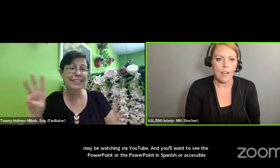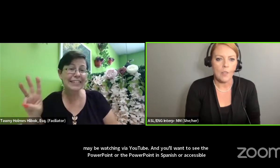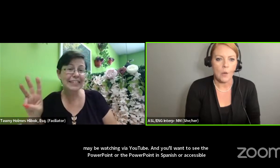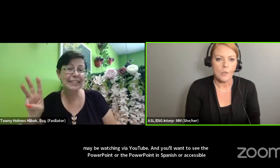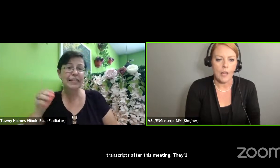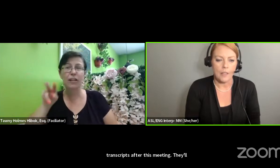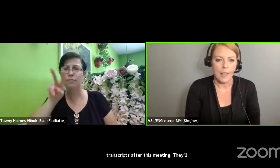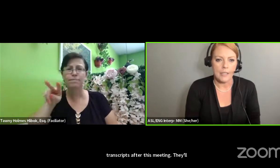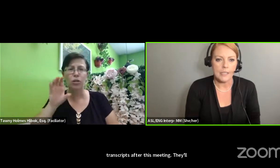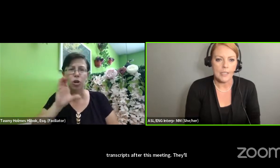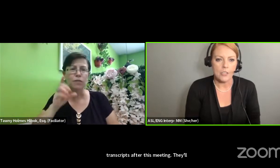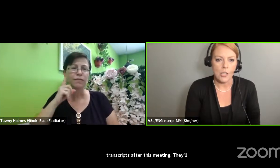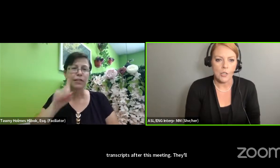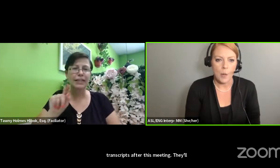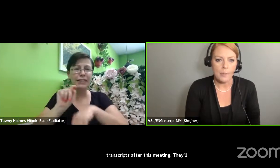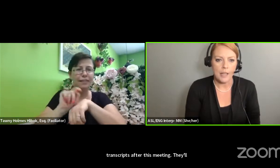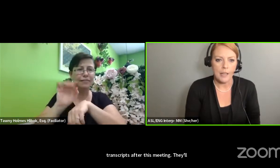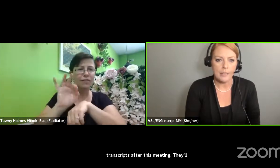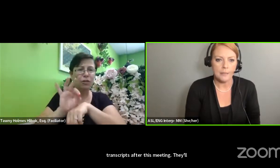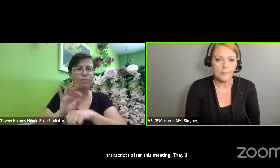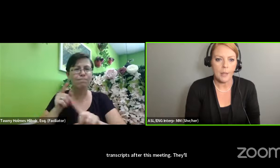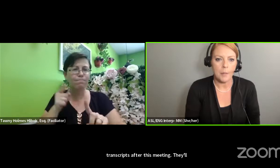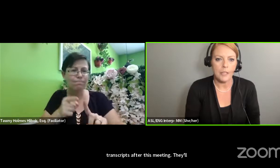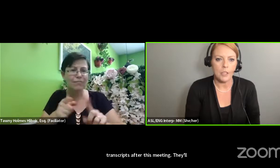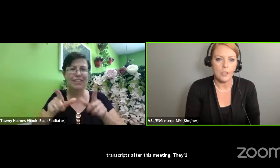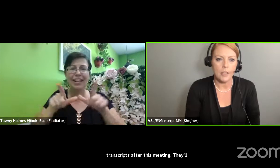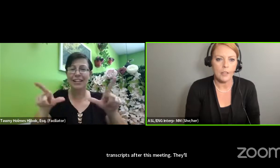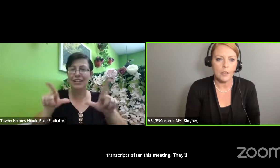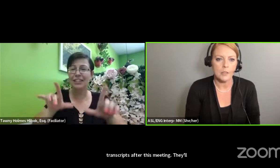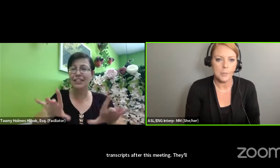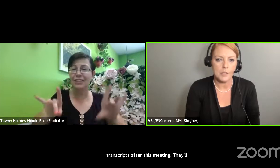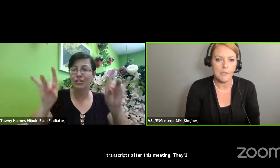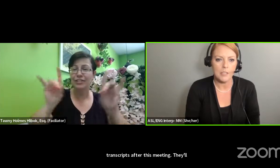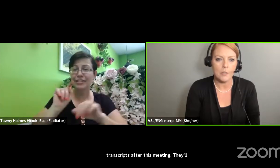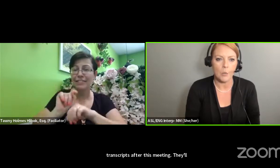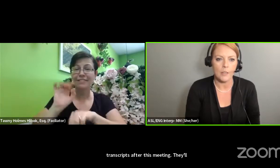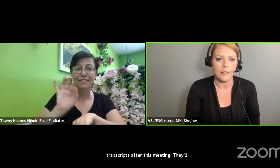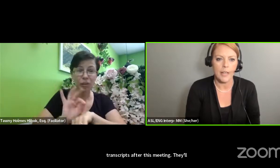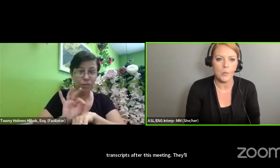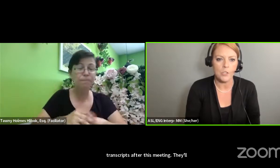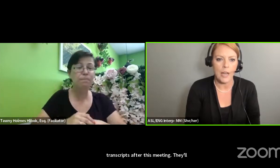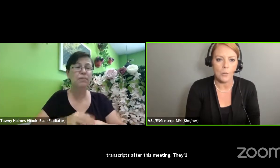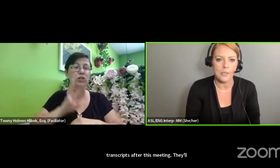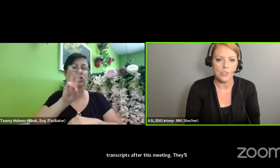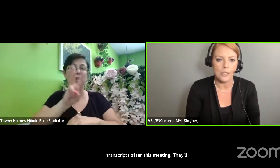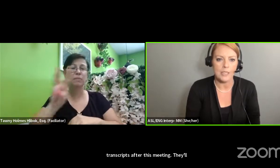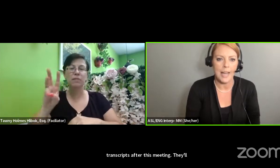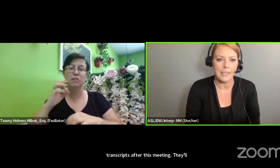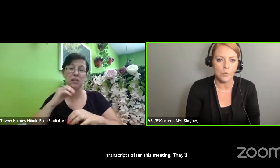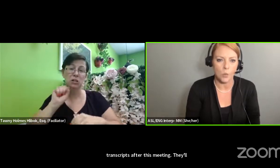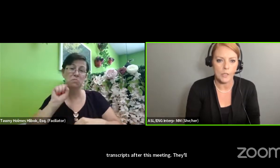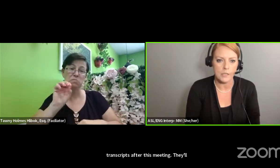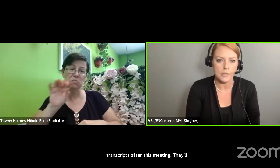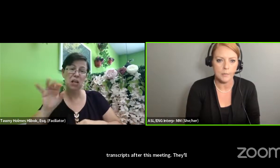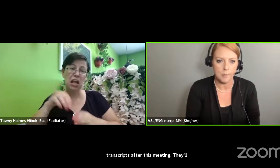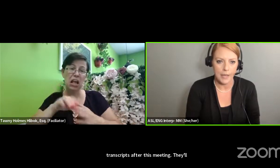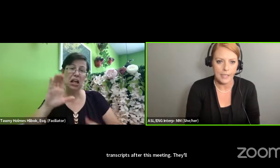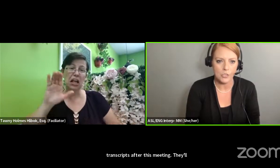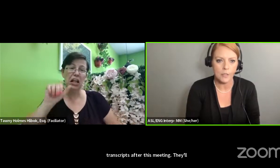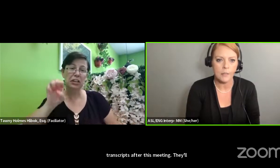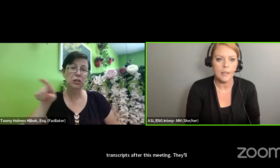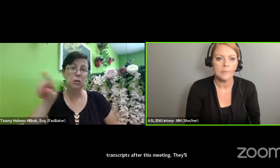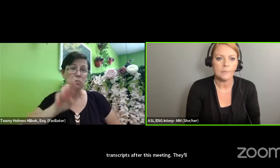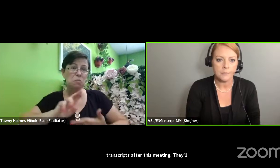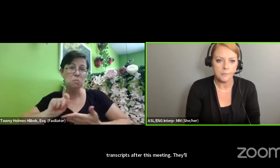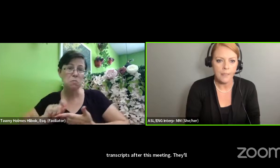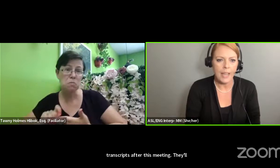can find those on the ACDHH website by looking specifically for the Language Acquisition Task Force